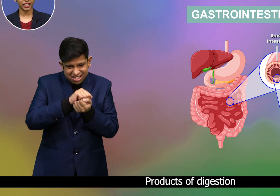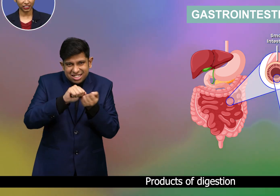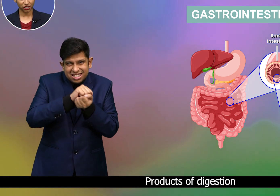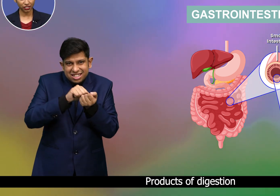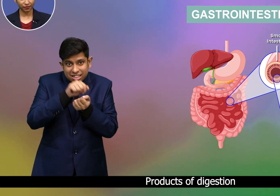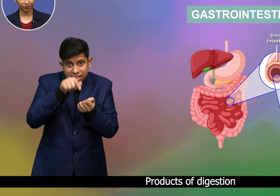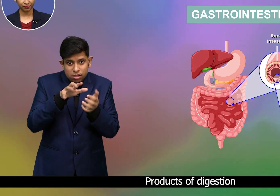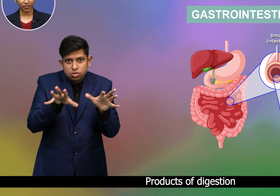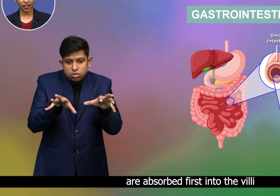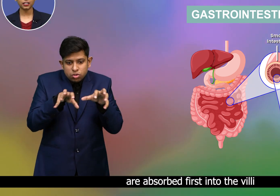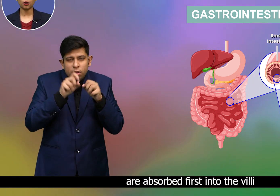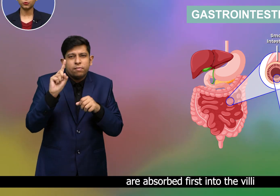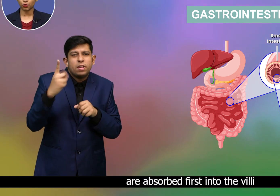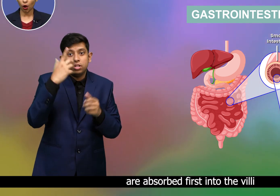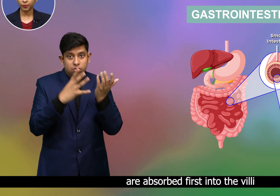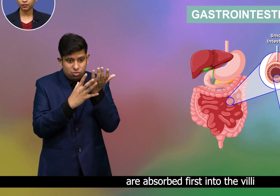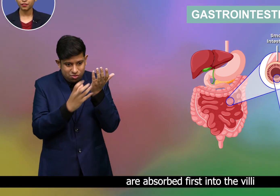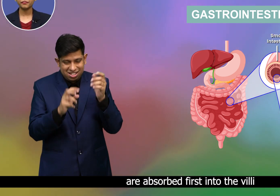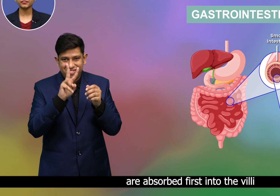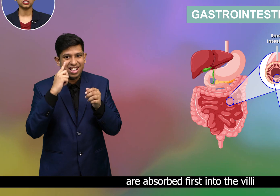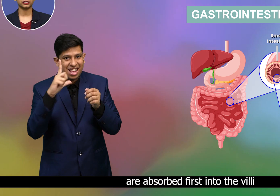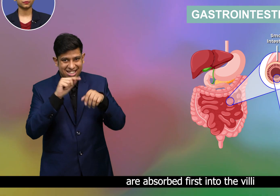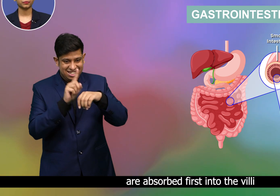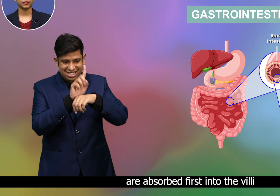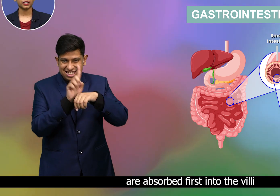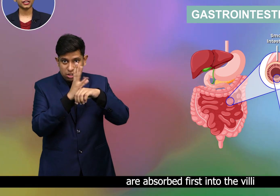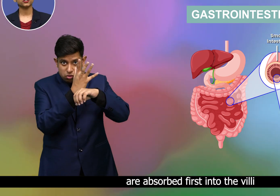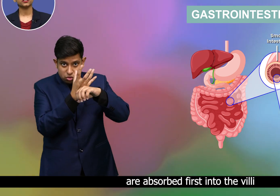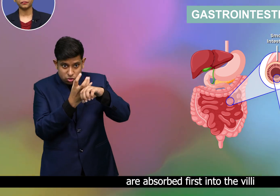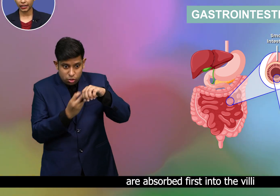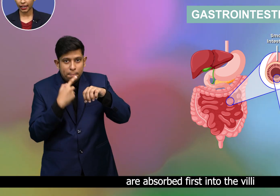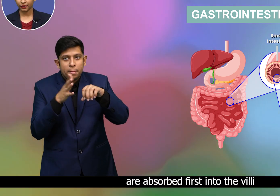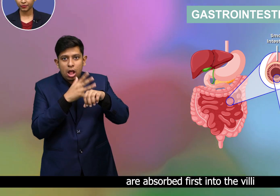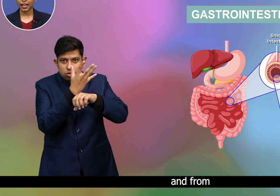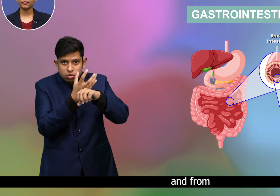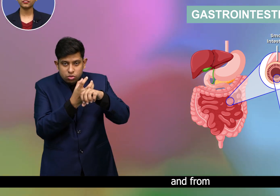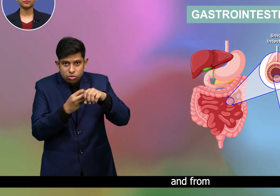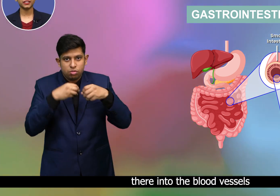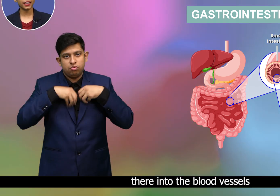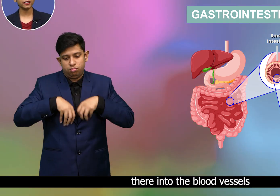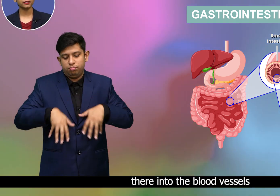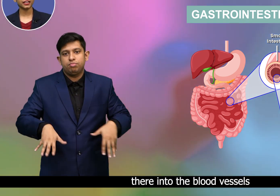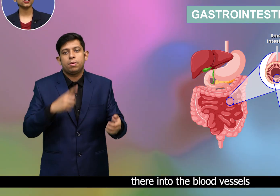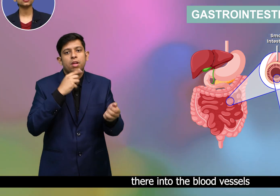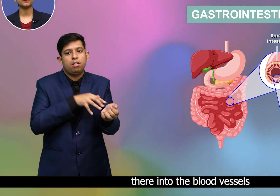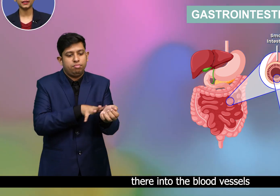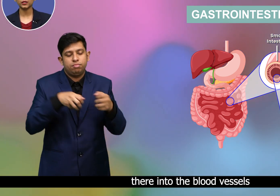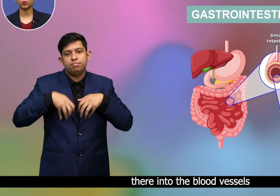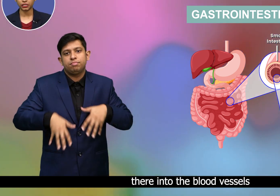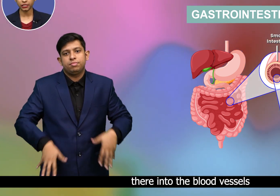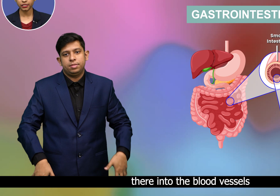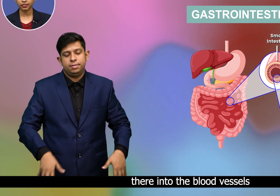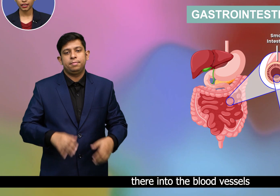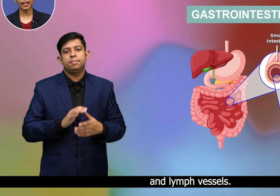Products of digestion are absorbed first into the villi and from there into the